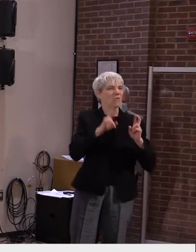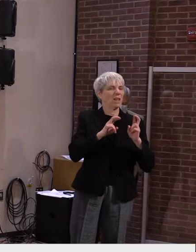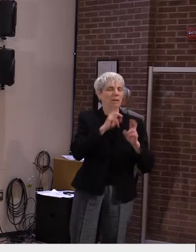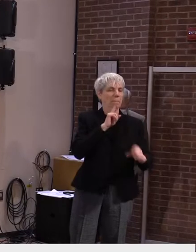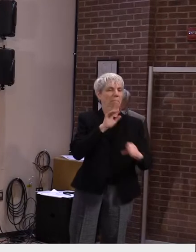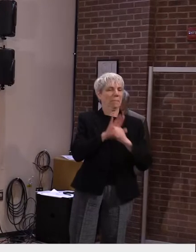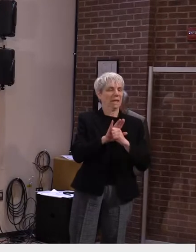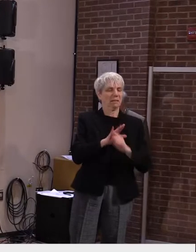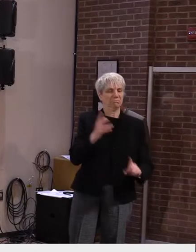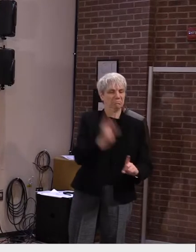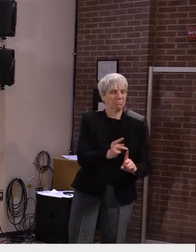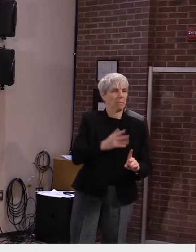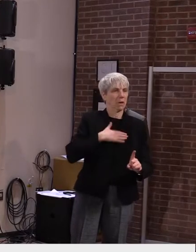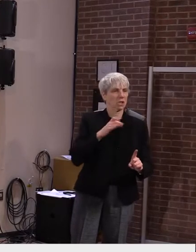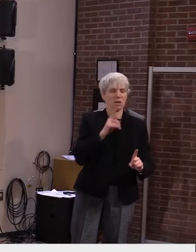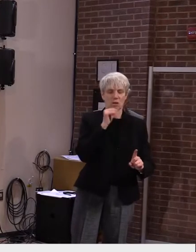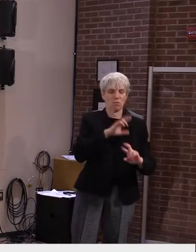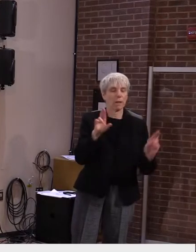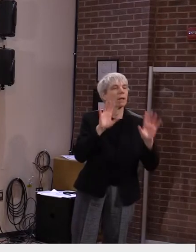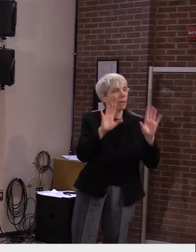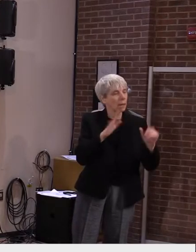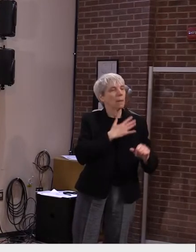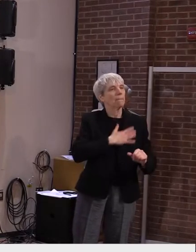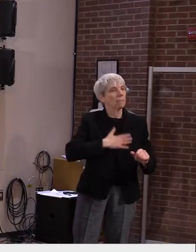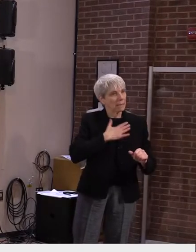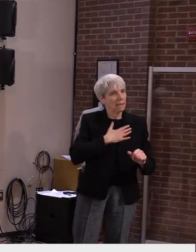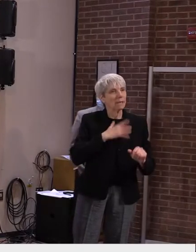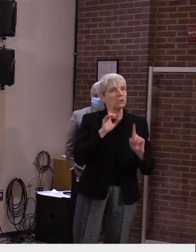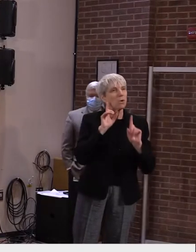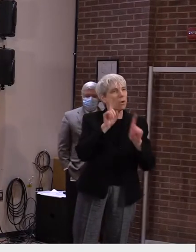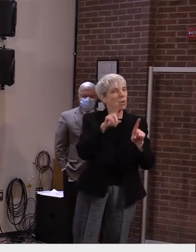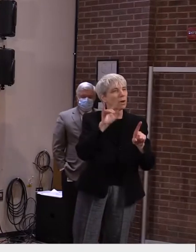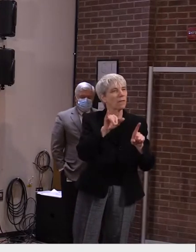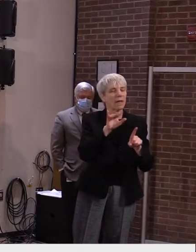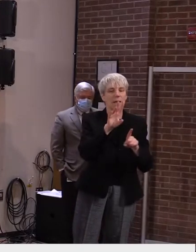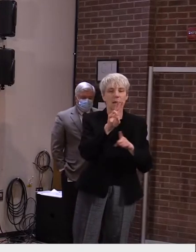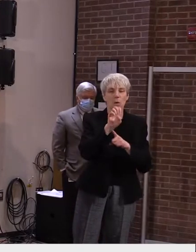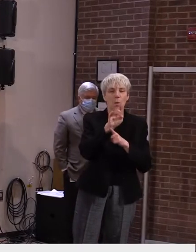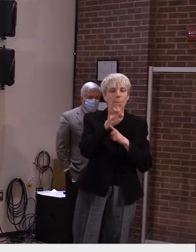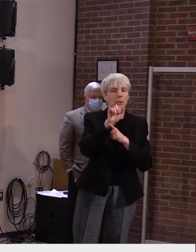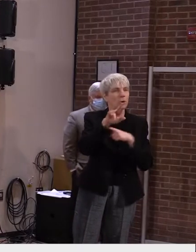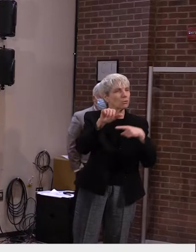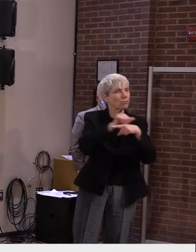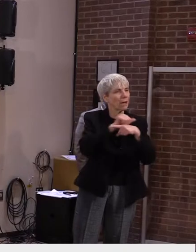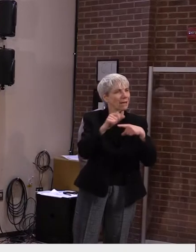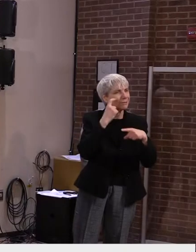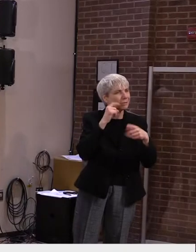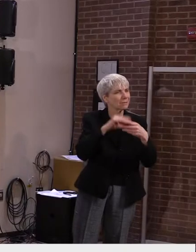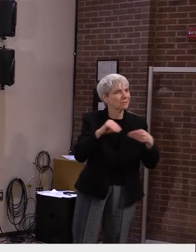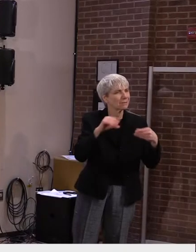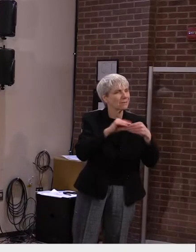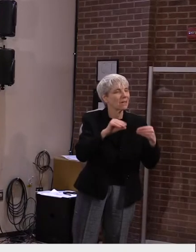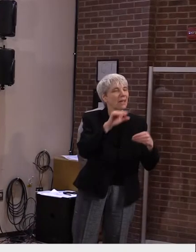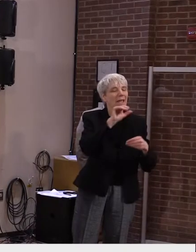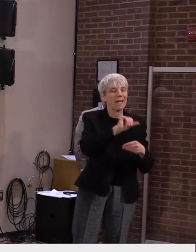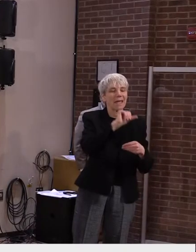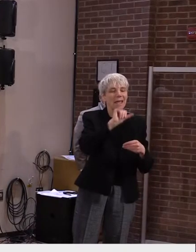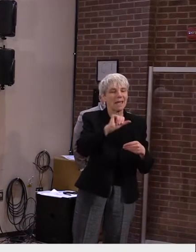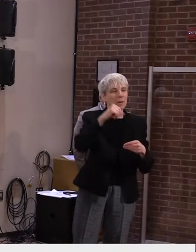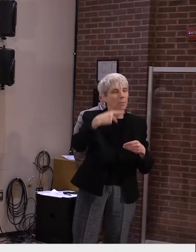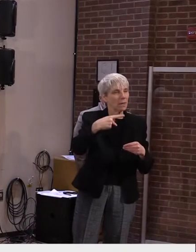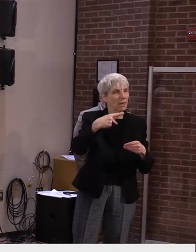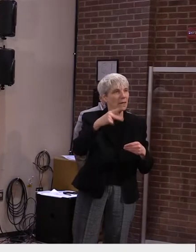with the vaccine to go to one of those forums that you heard discussed. They're on the AAP Vermont